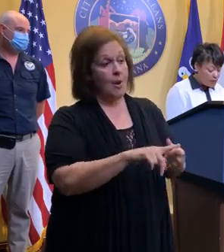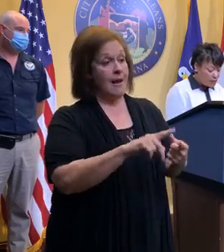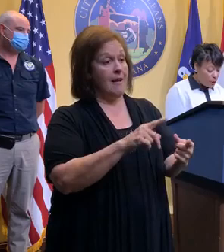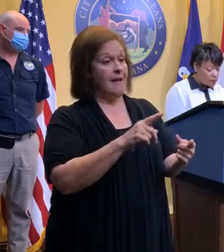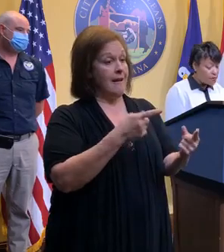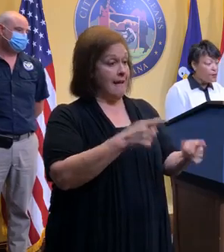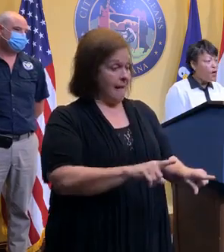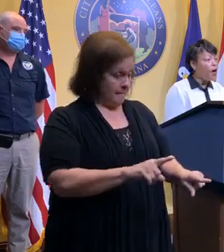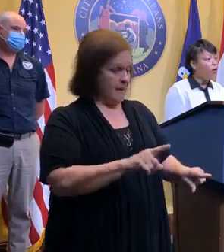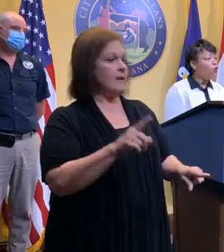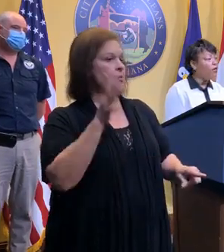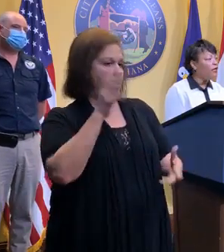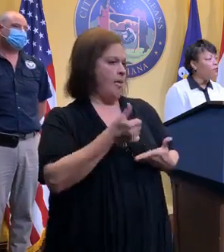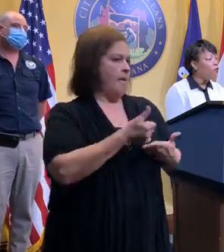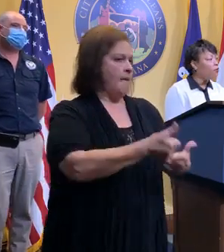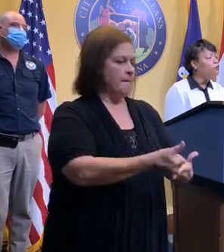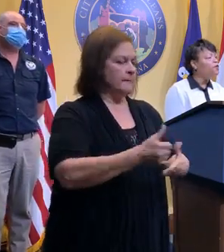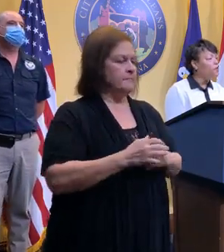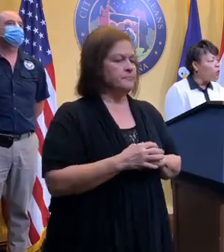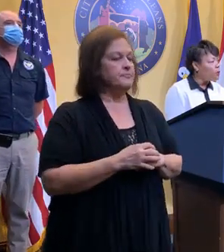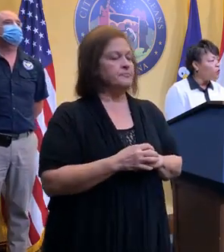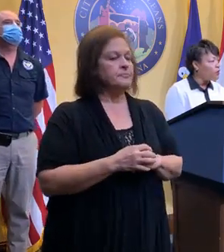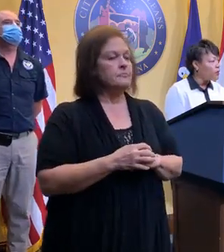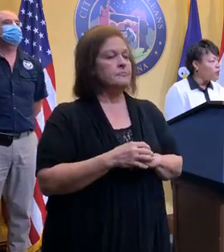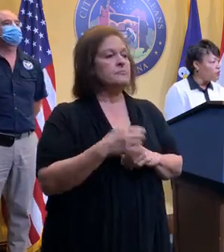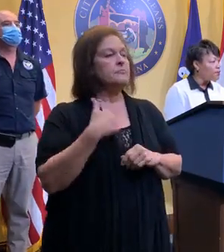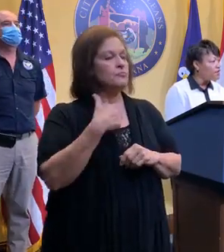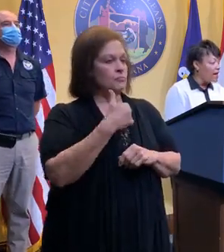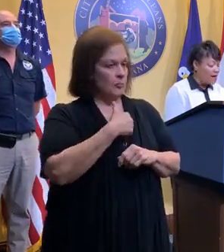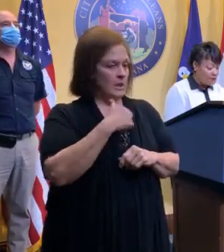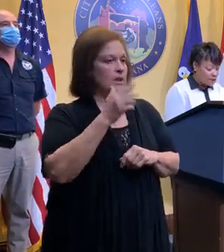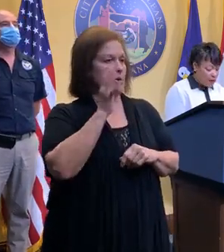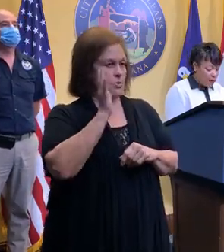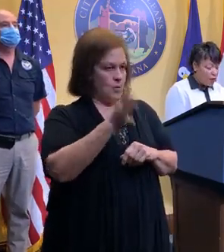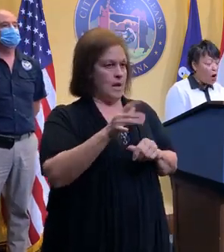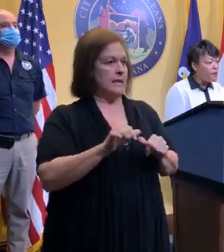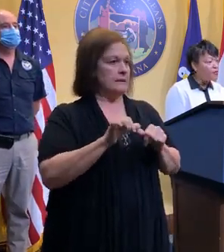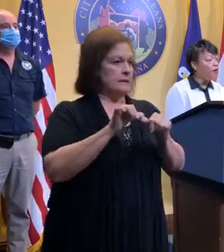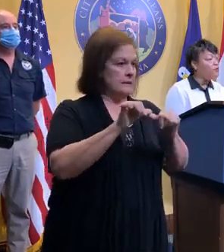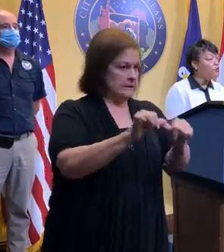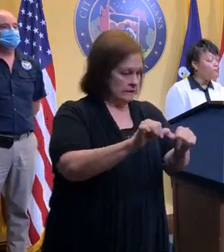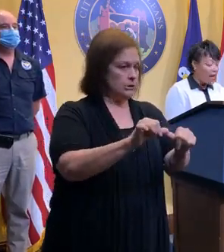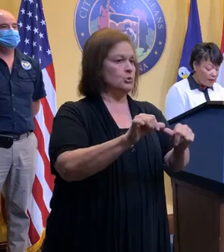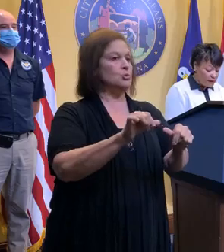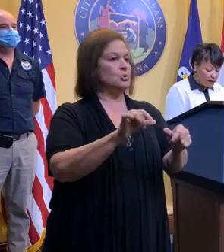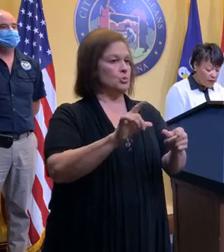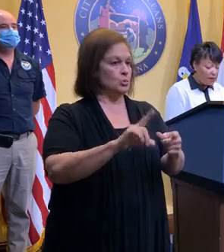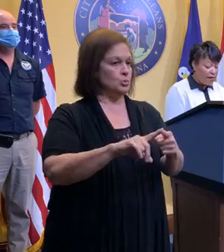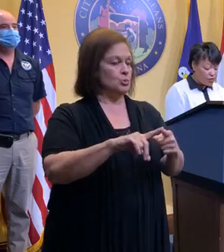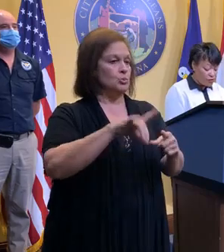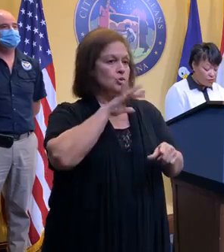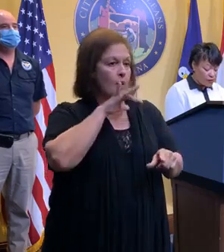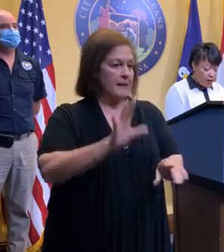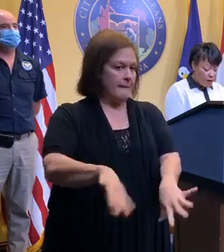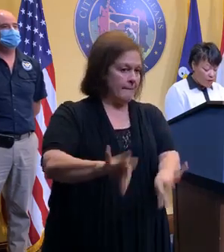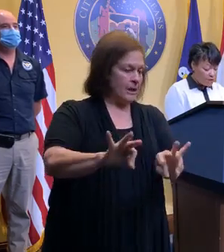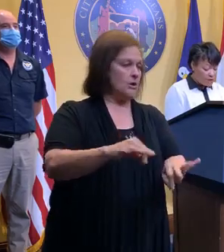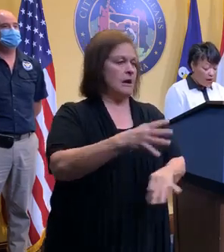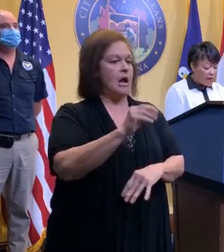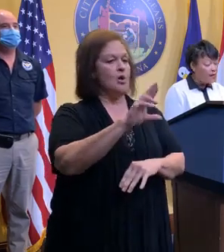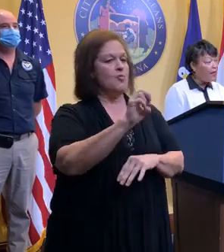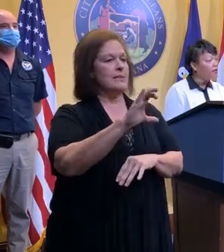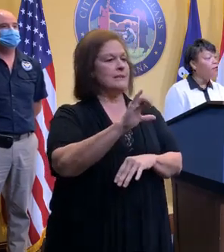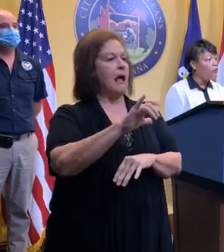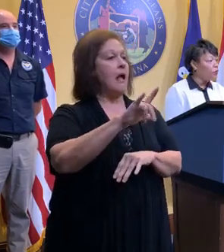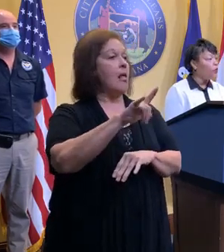definitely in force. We will move forward with our curbside garbage and recycling collections